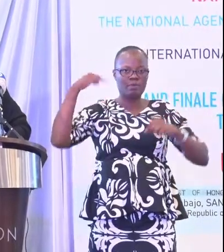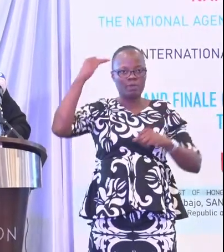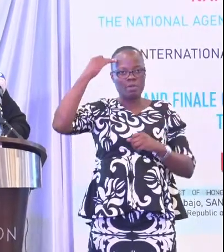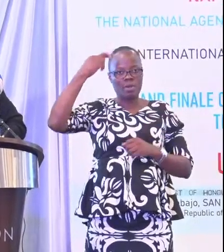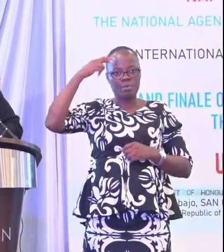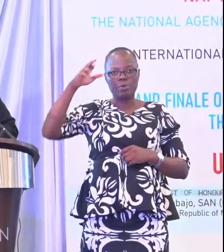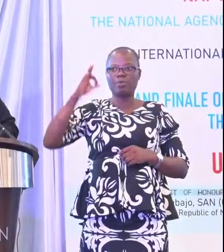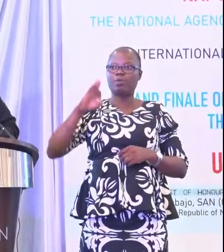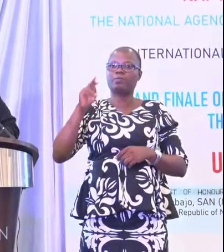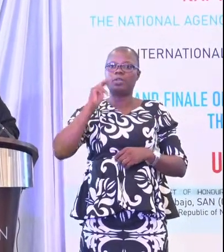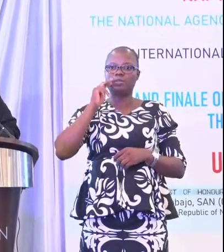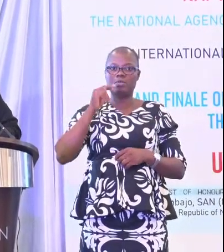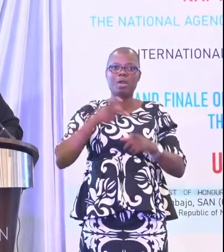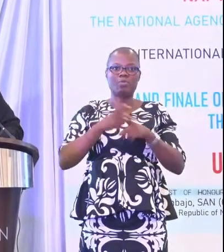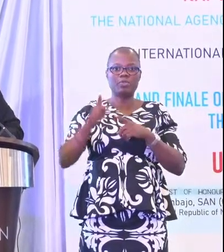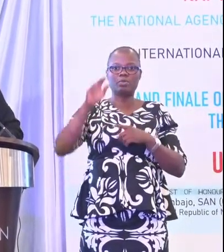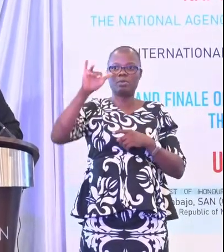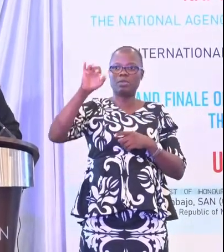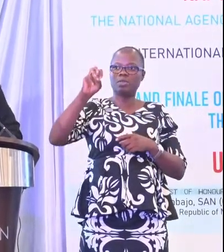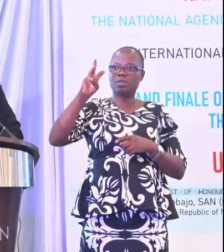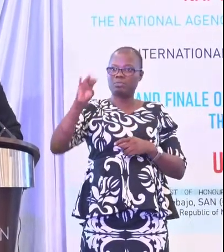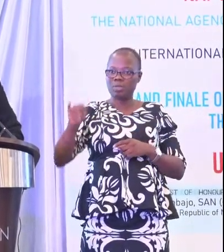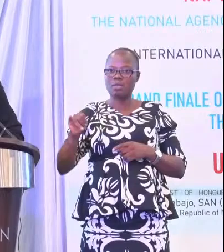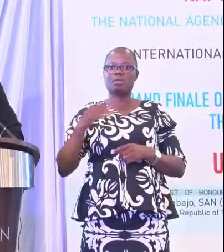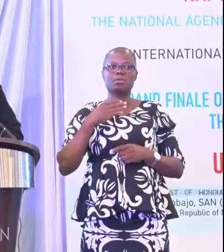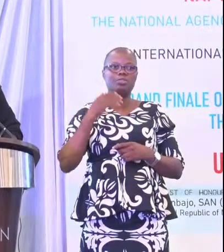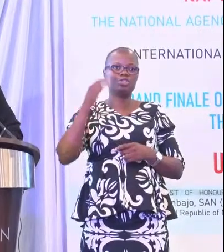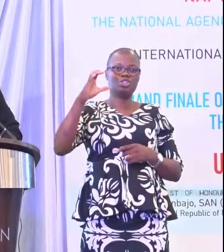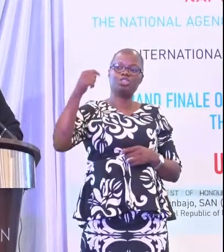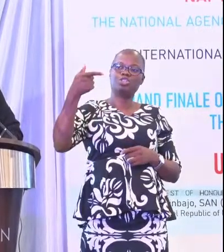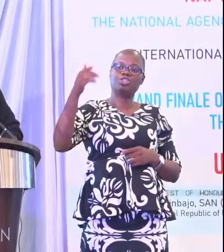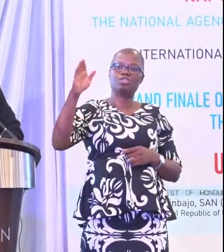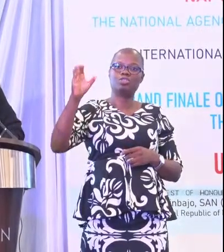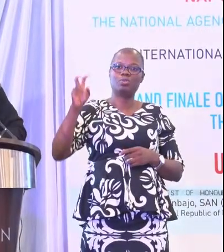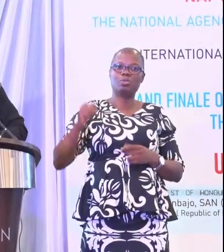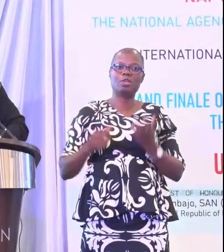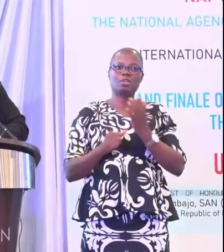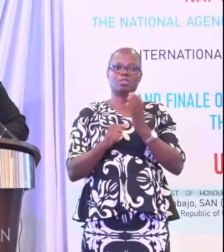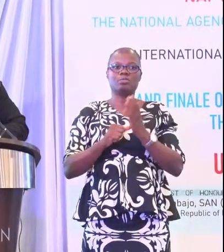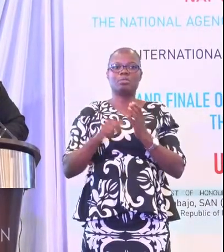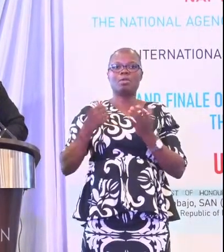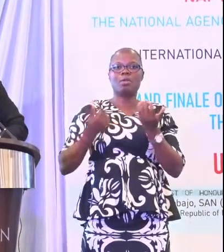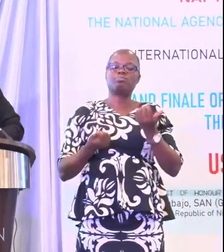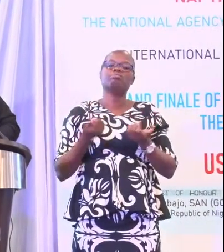of Nigeria, Professor Yemi Oshibanjo, GCON, Senior Advocate of Nigeria,